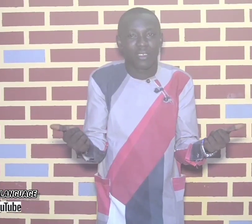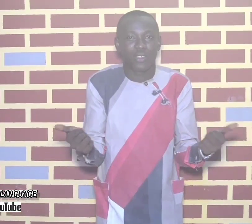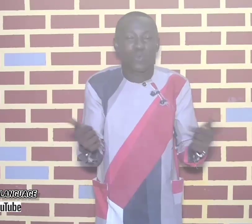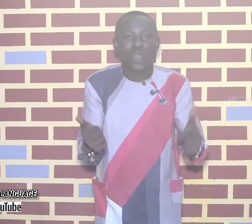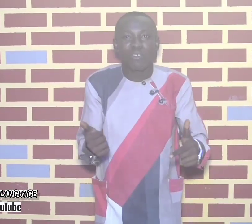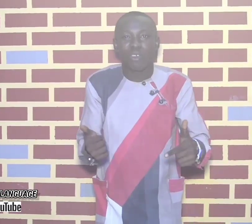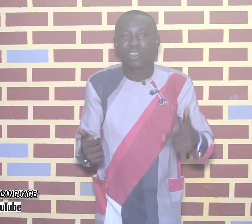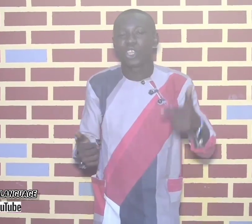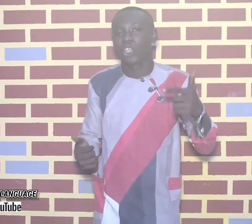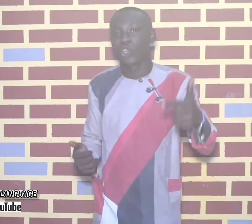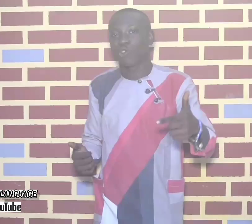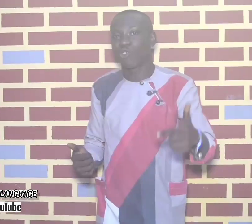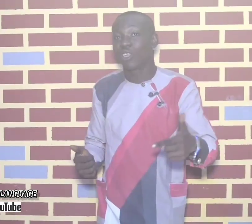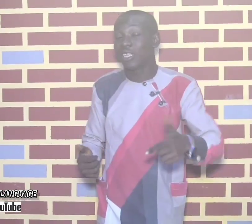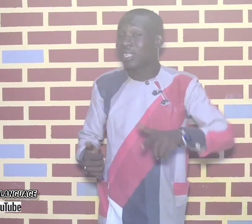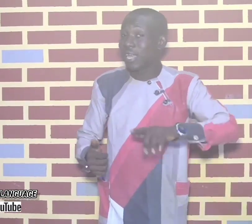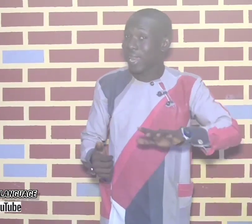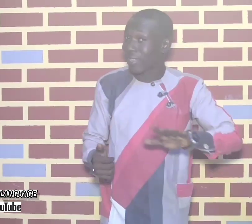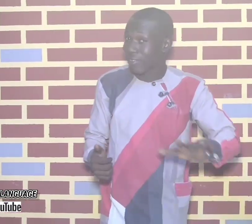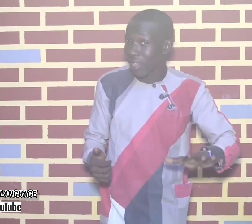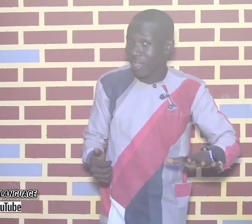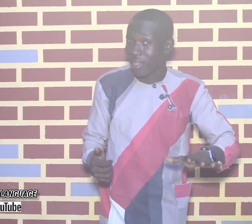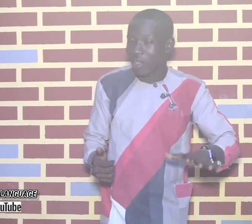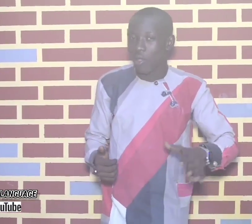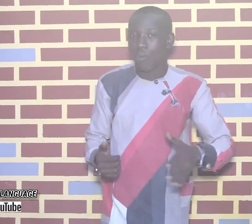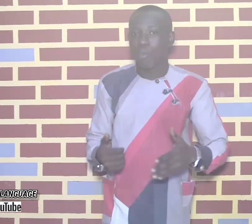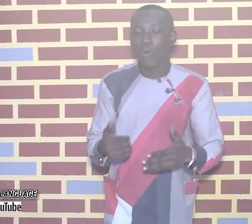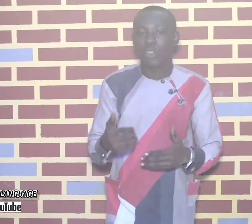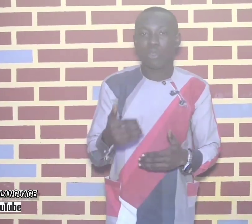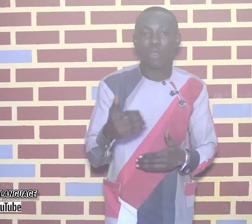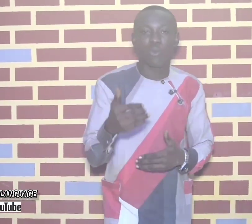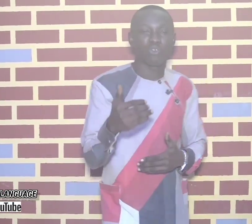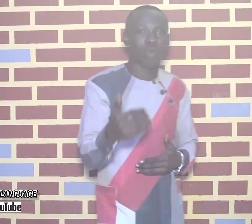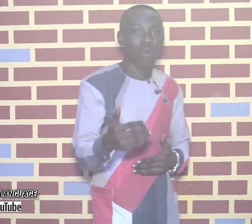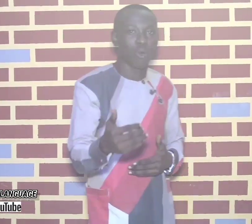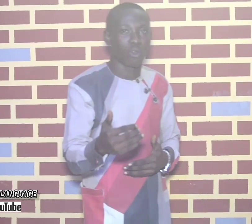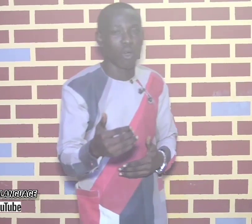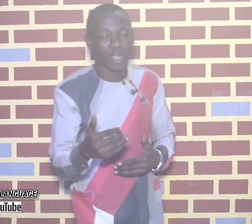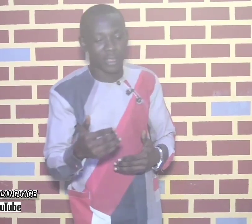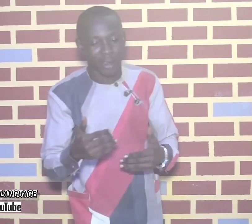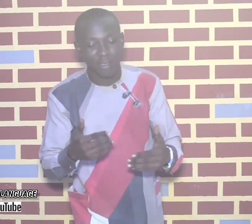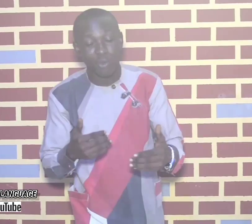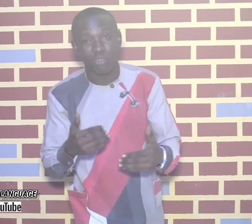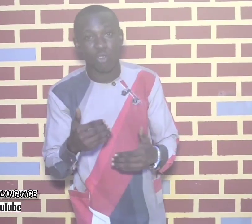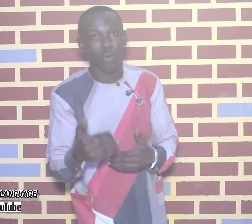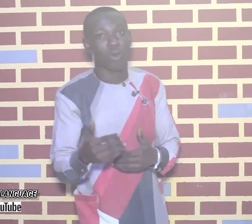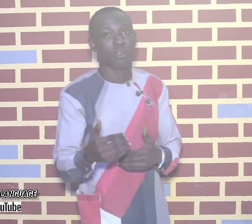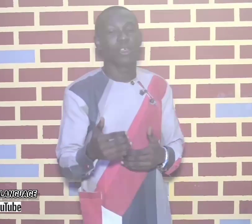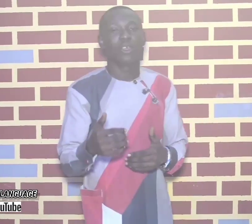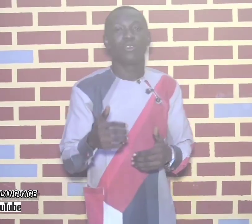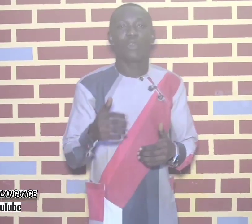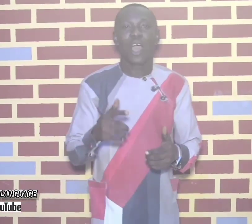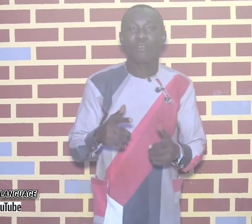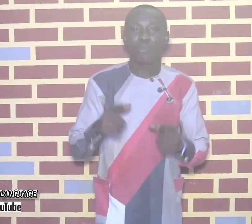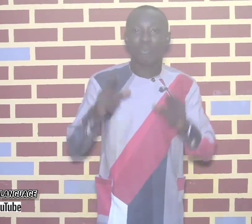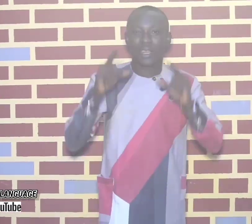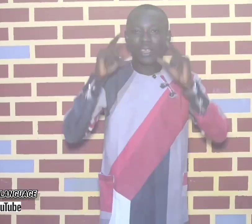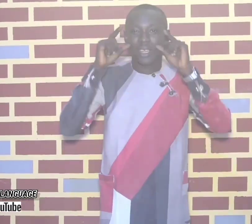The question does not need an answer. But when talking with someone or interacting with someone, you have to bend